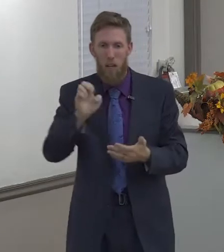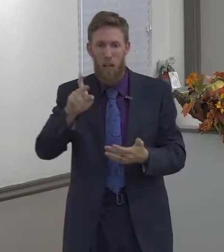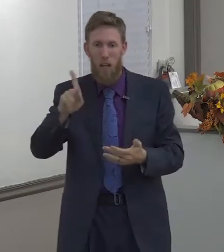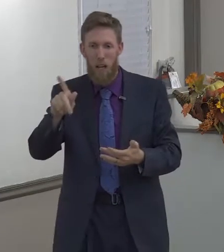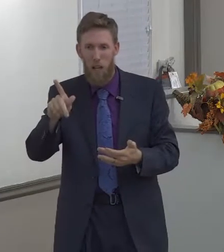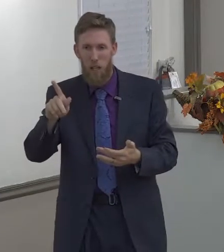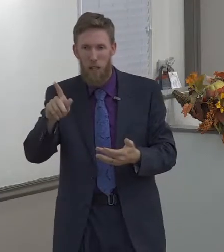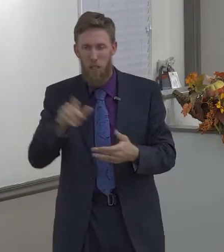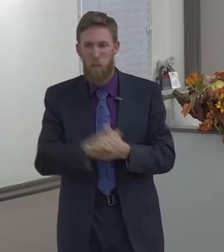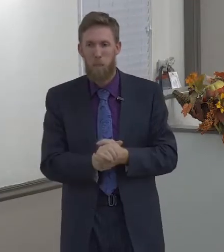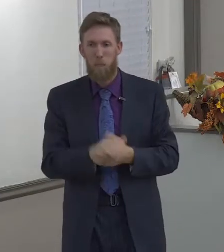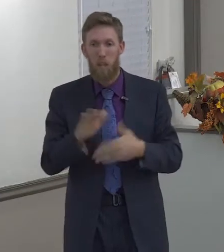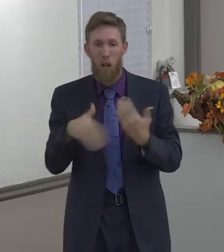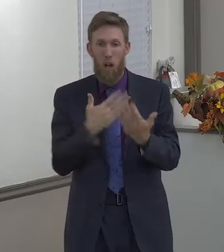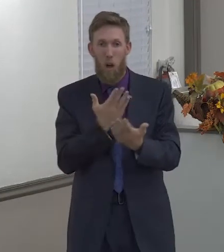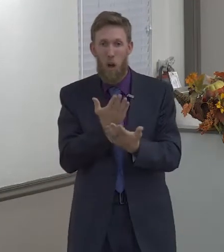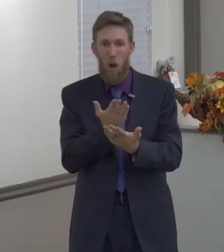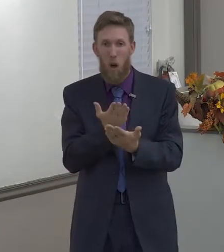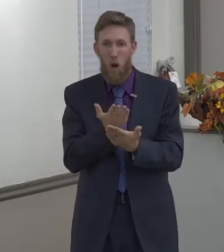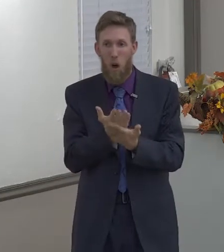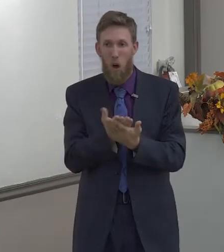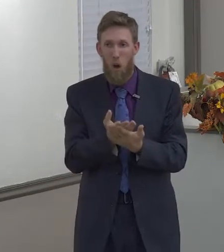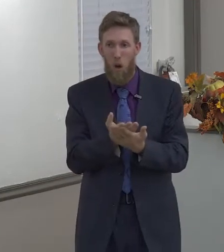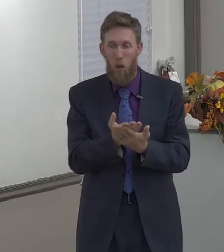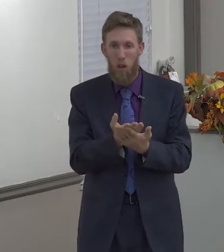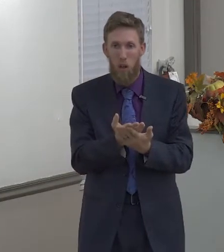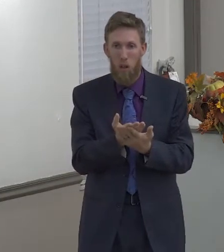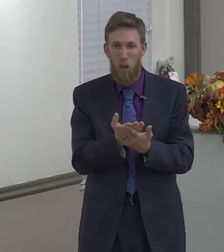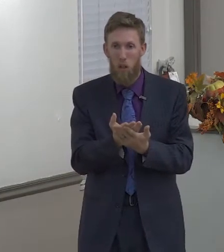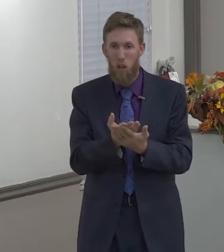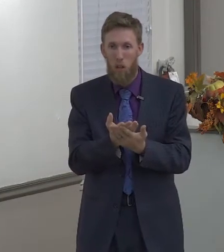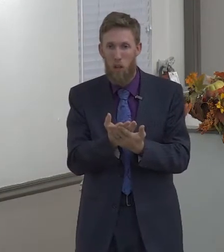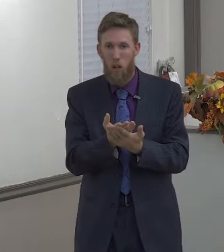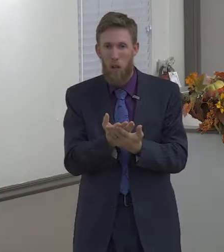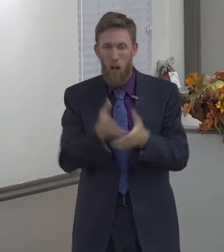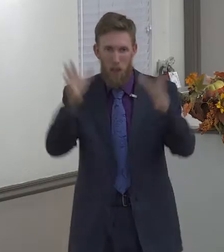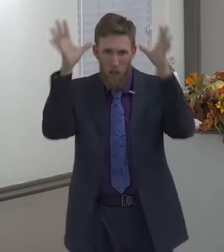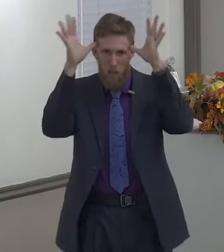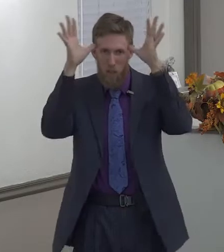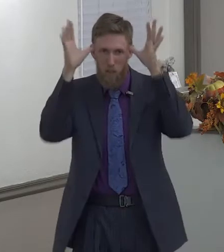the protection of the herd. It's the ones that